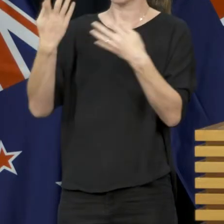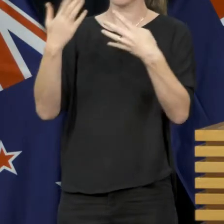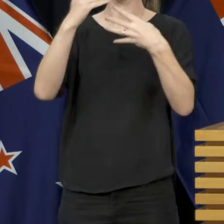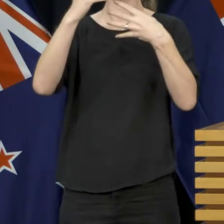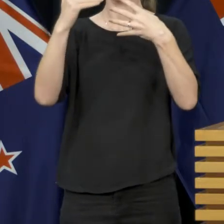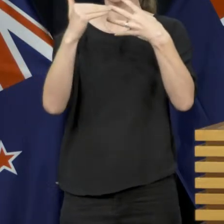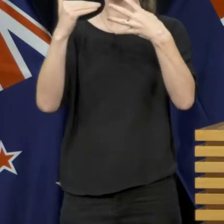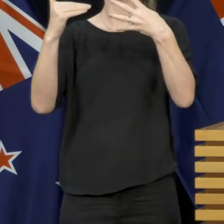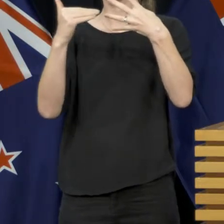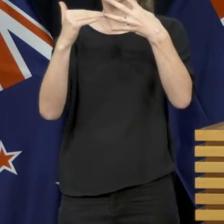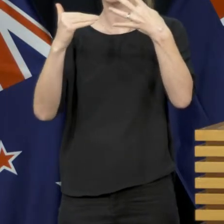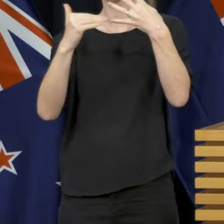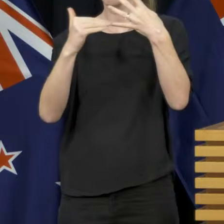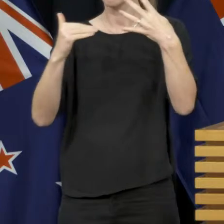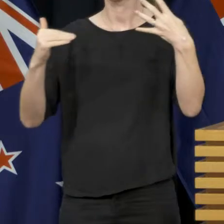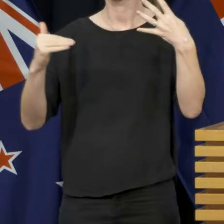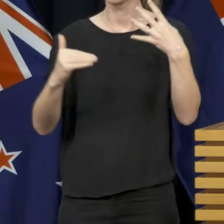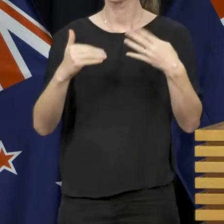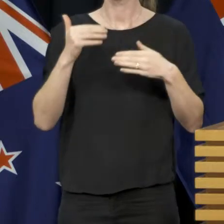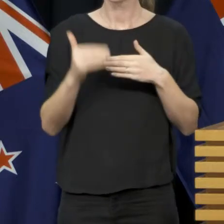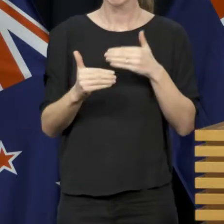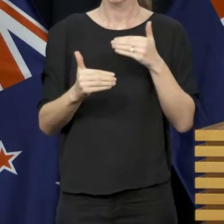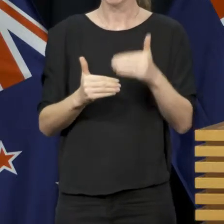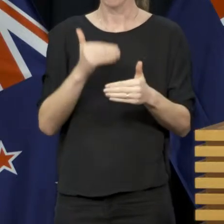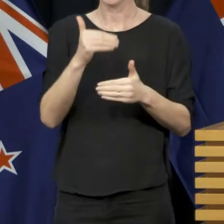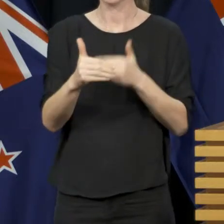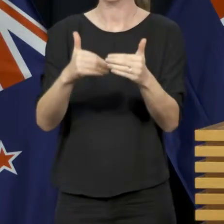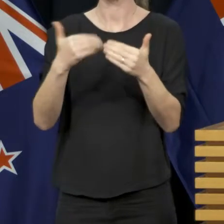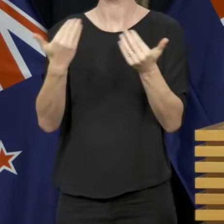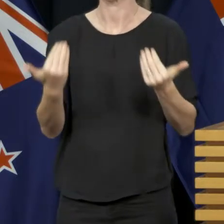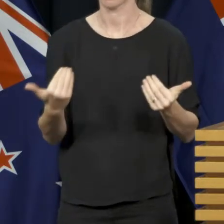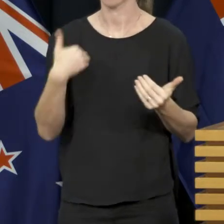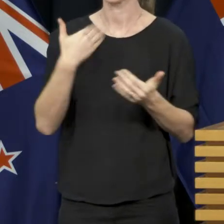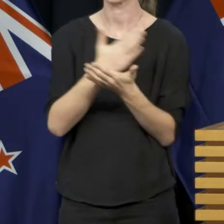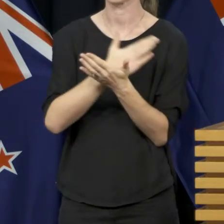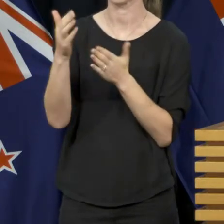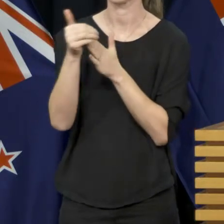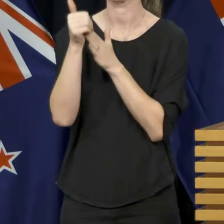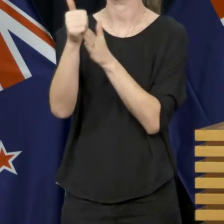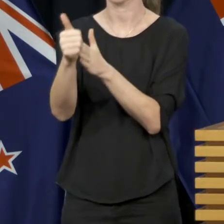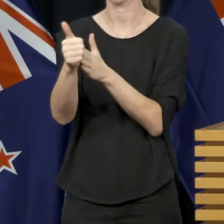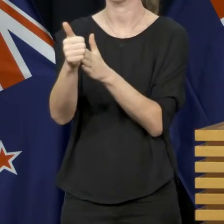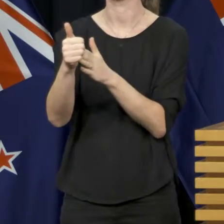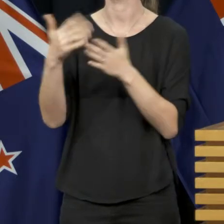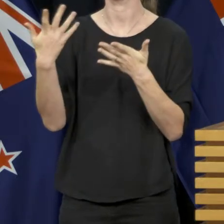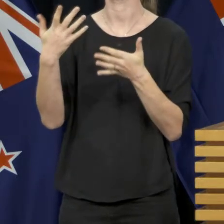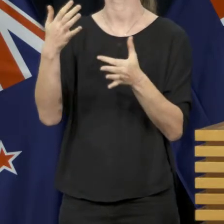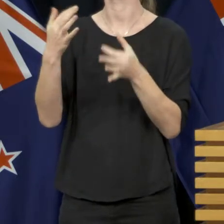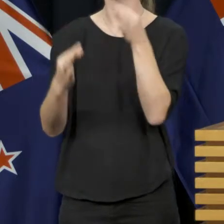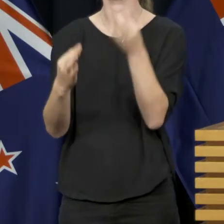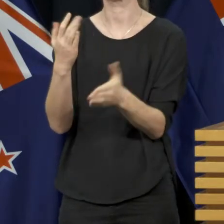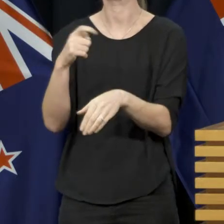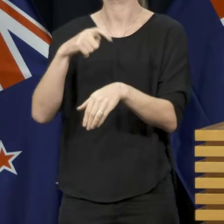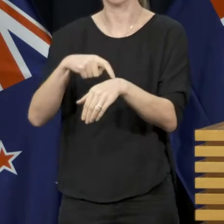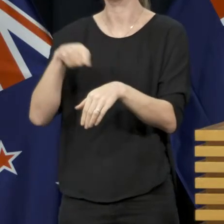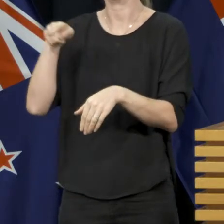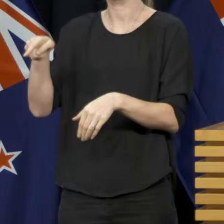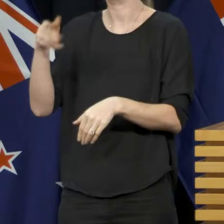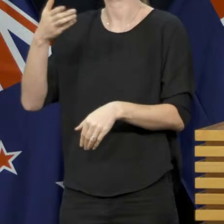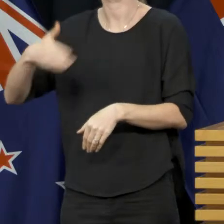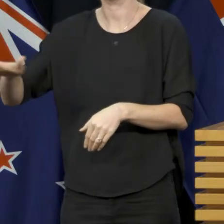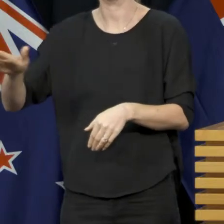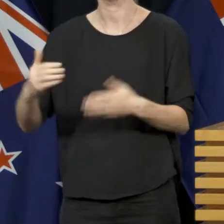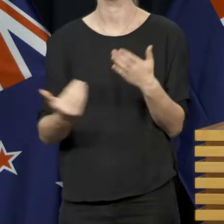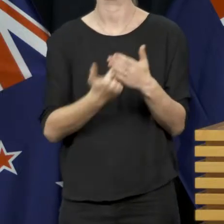have an ongoing response that we need really clear leadership and direction on, and his view was he couldn't continue to do that. So he's taken